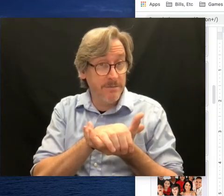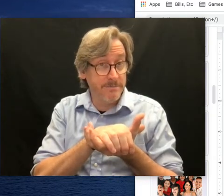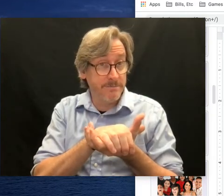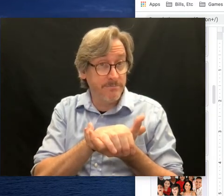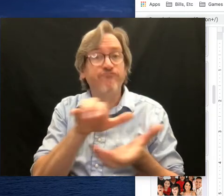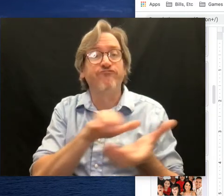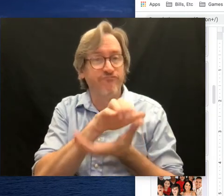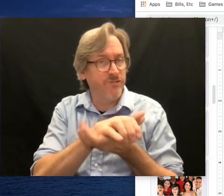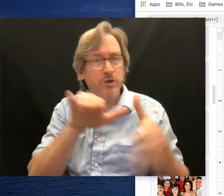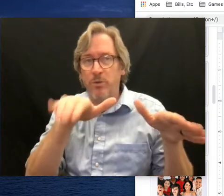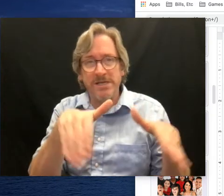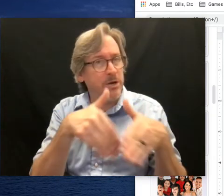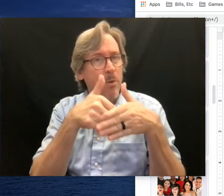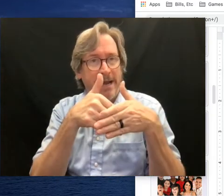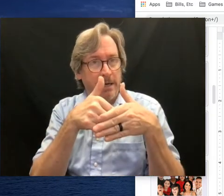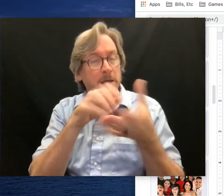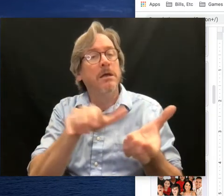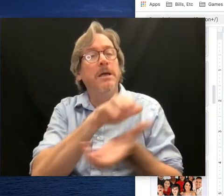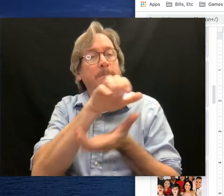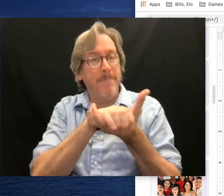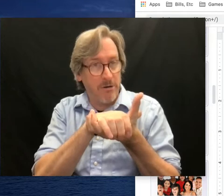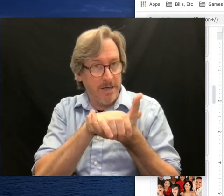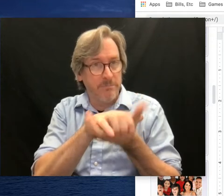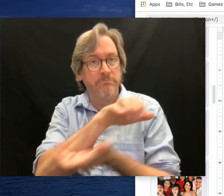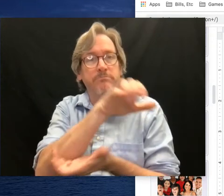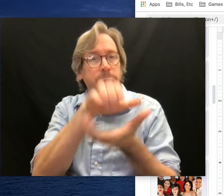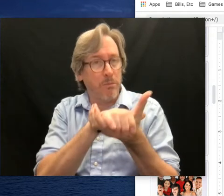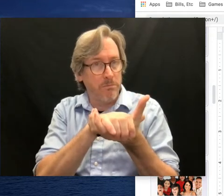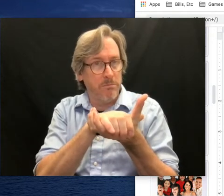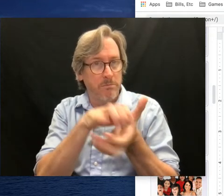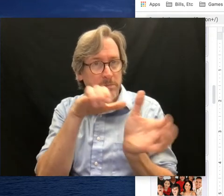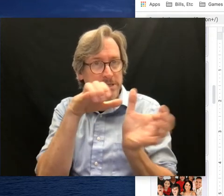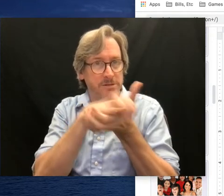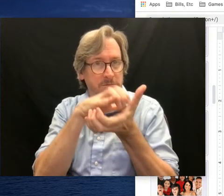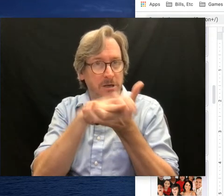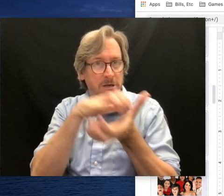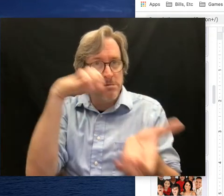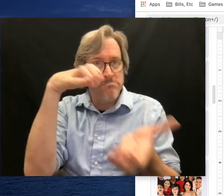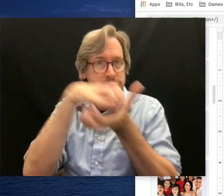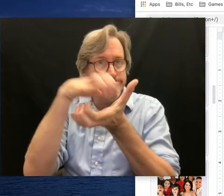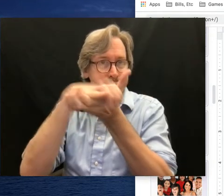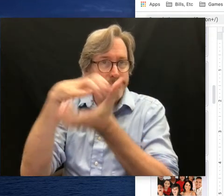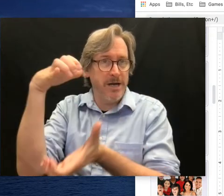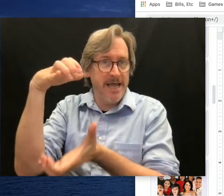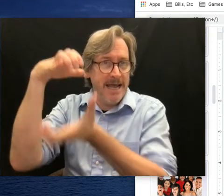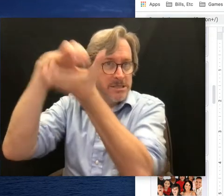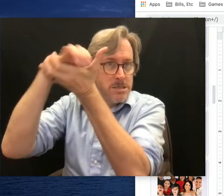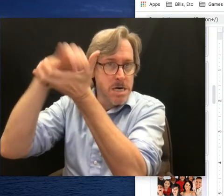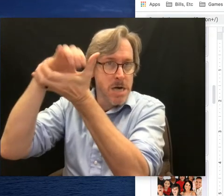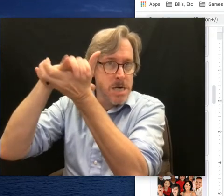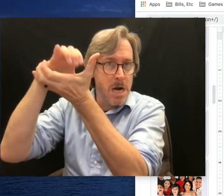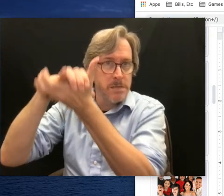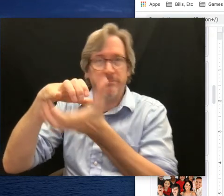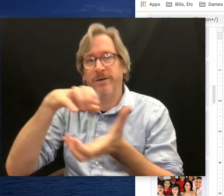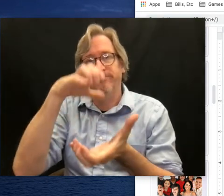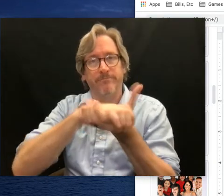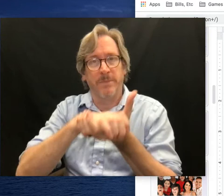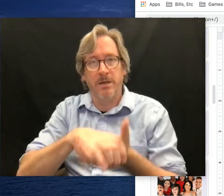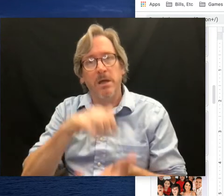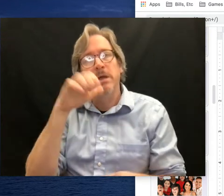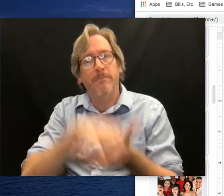Married. You don't want to sign wedding. Married. It's monkey hands,